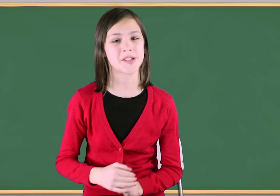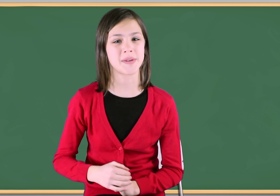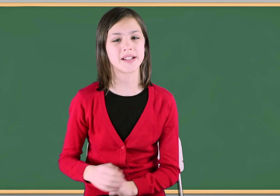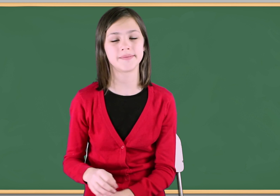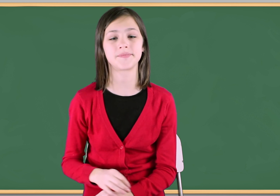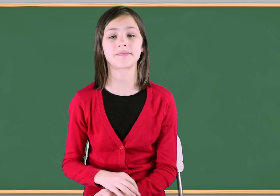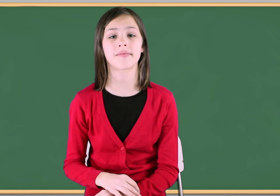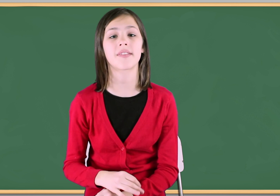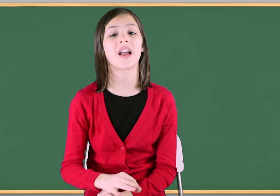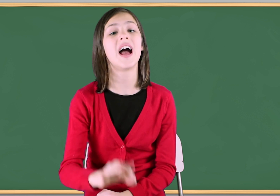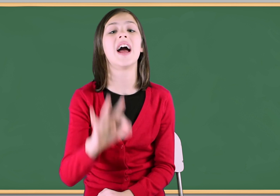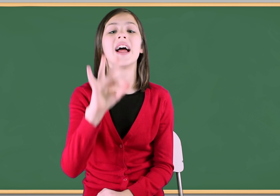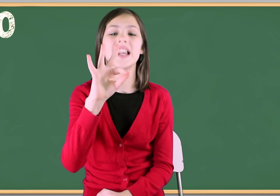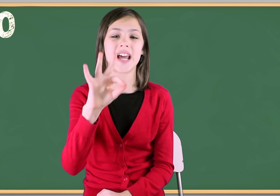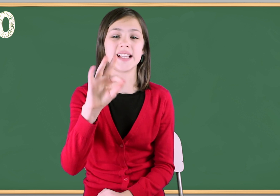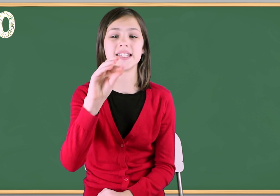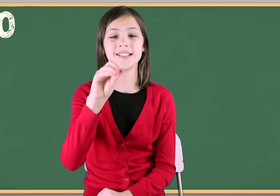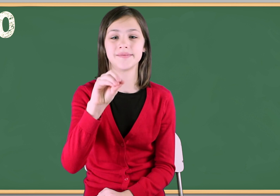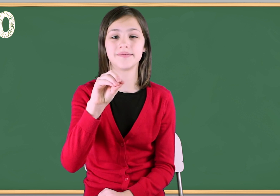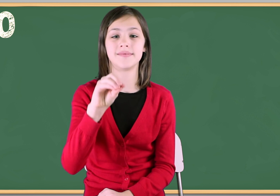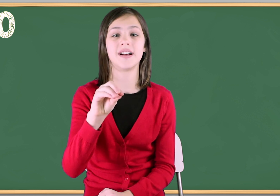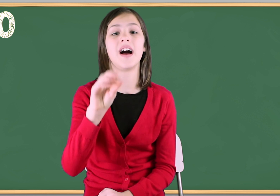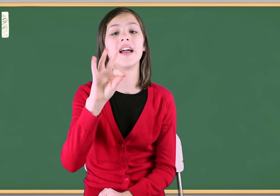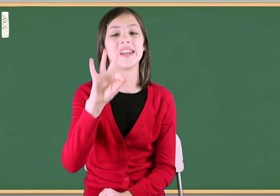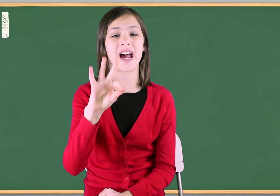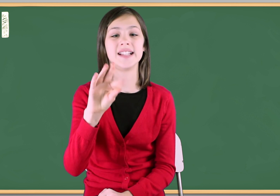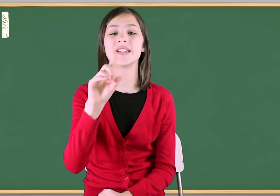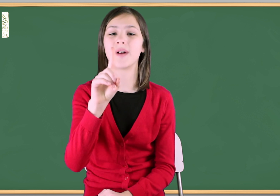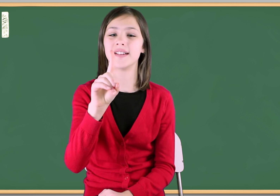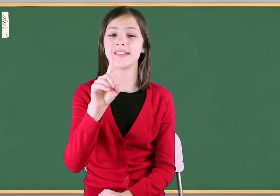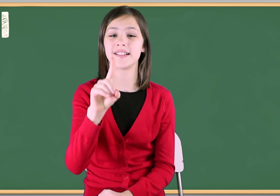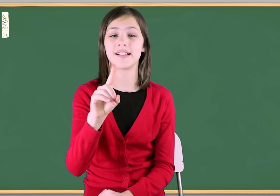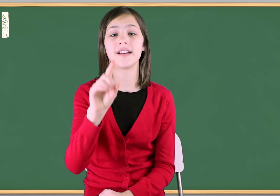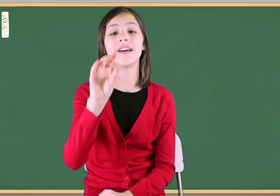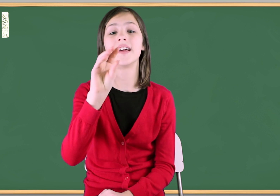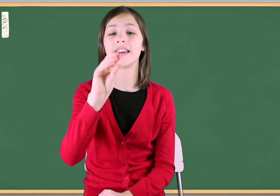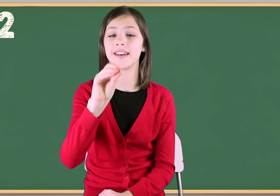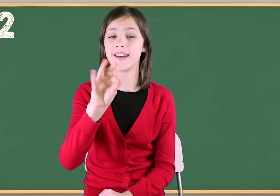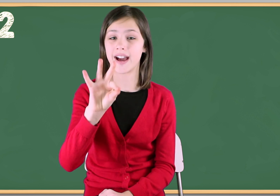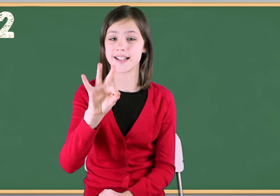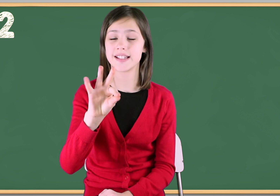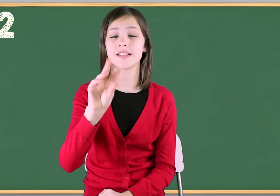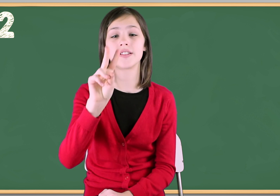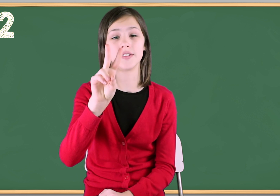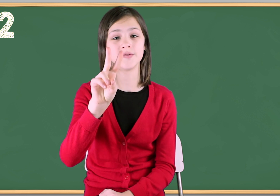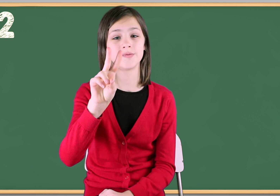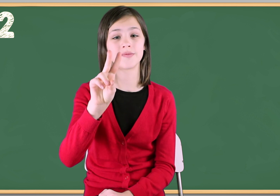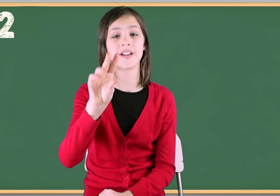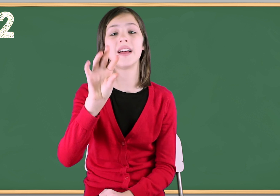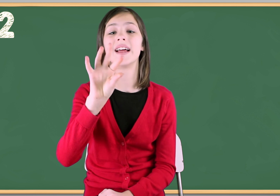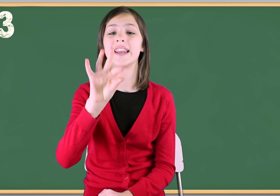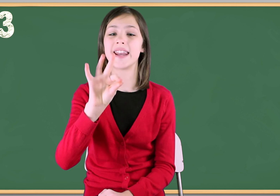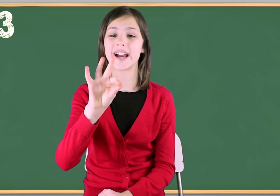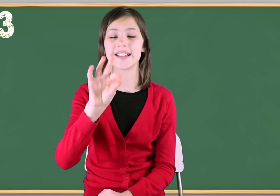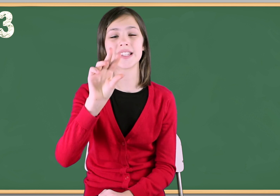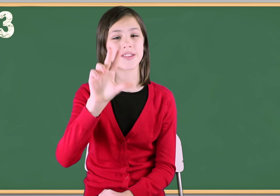speed. 90, 91, 92,